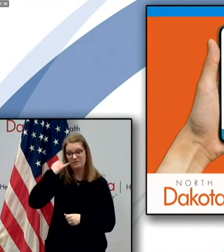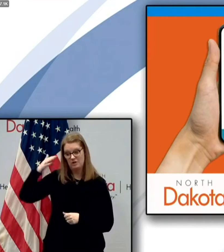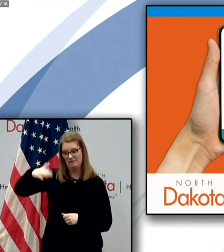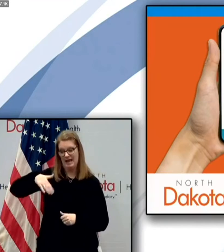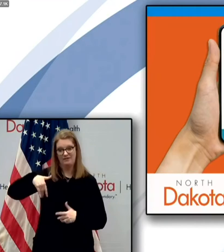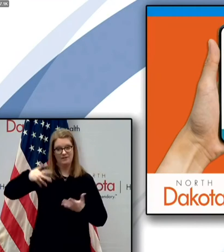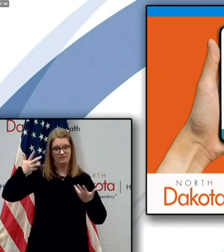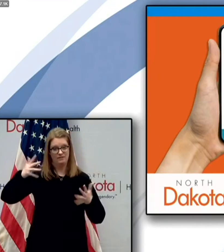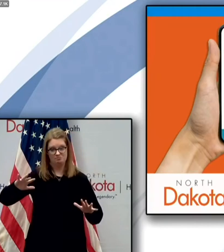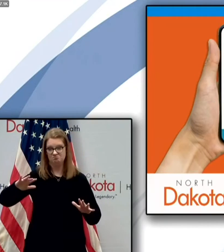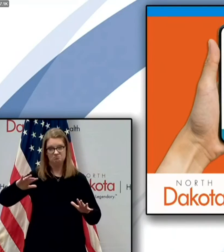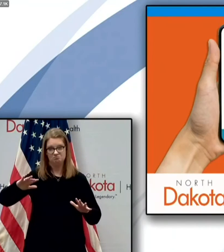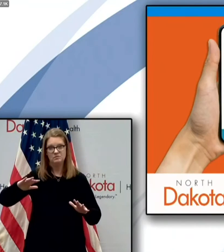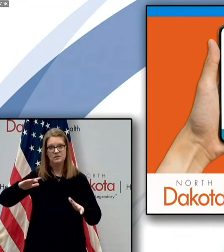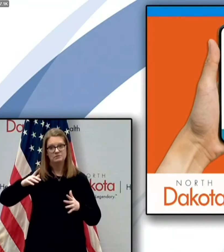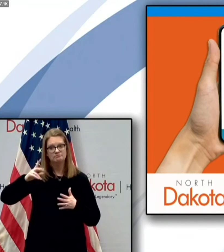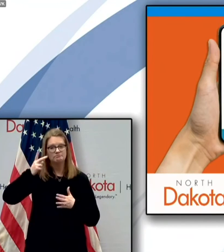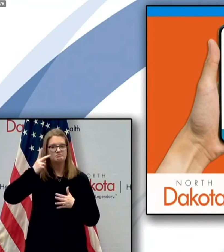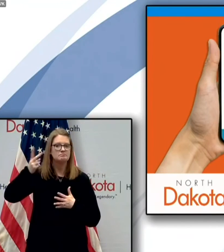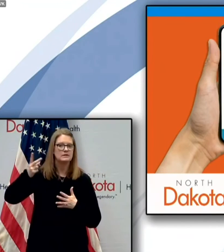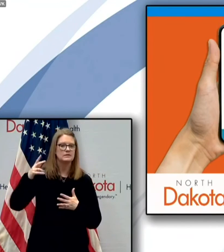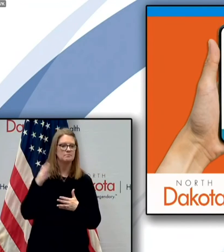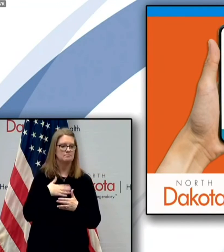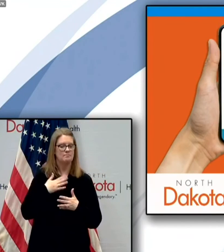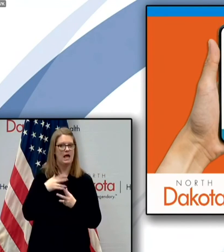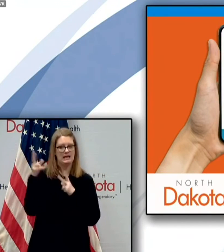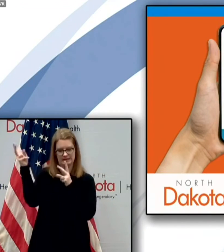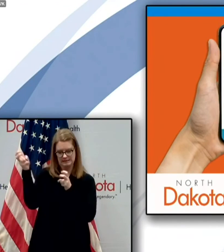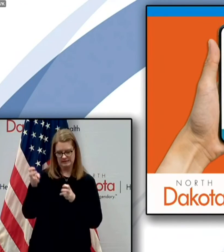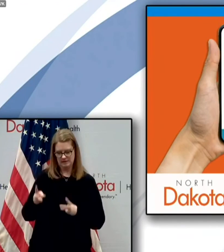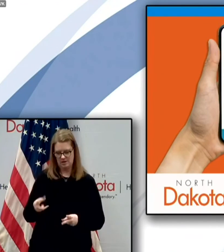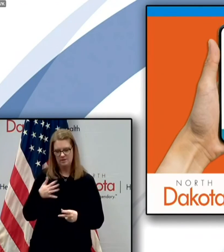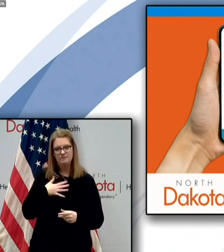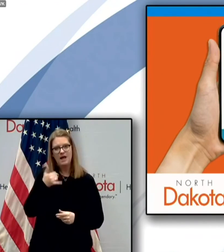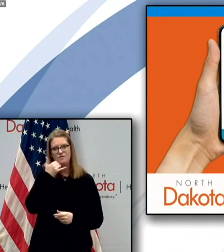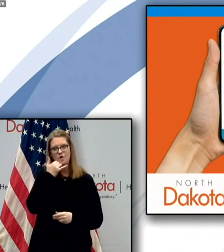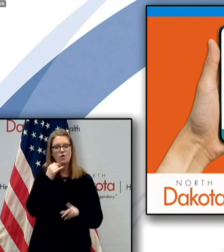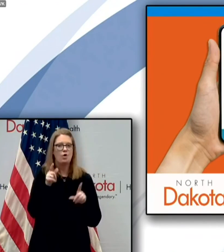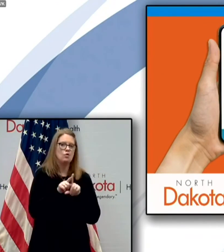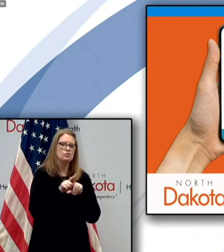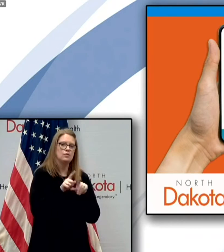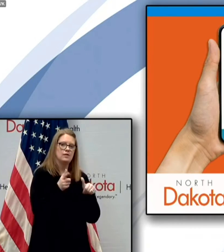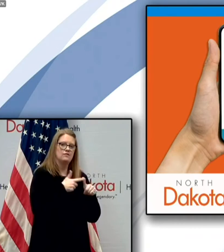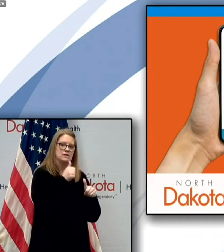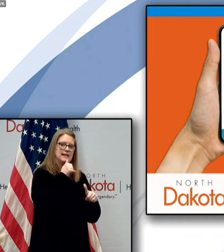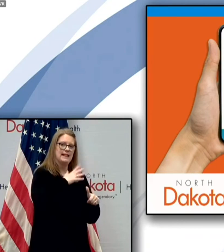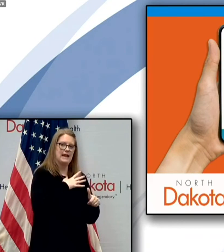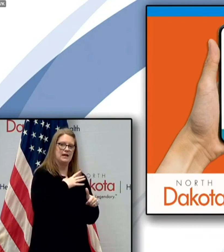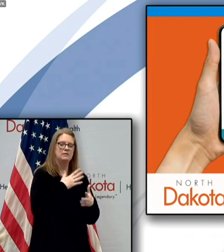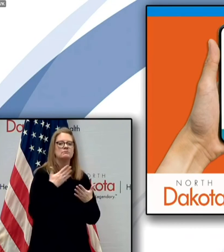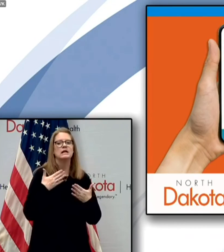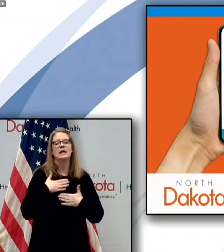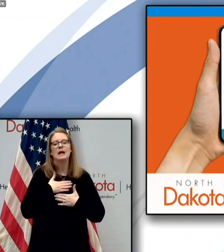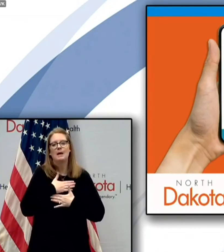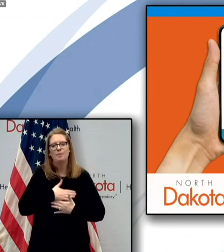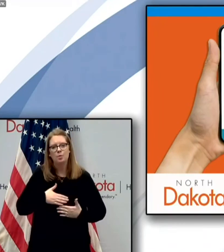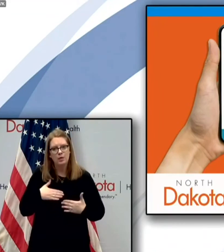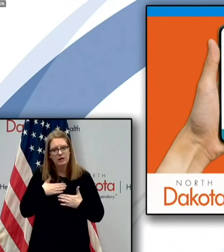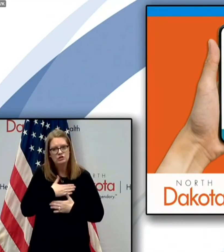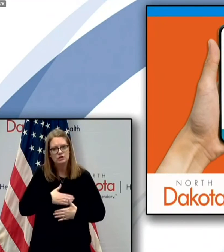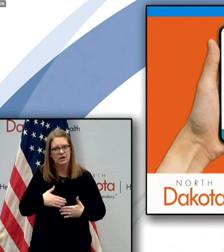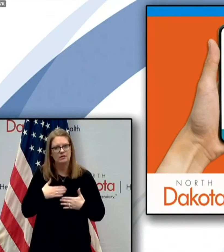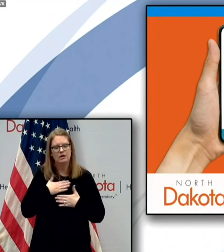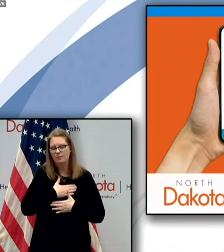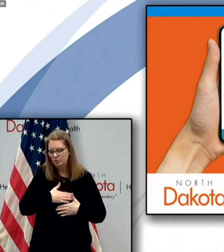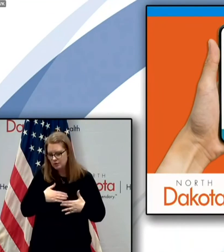out. I've got mine downloaded on my phone, as does the First Lady. And again, appreciate anybody who's doing this, that you